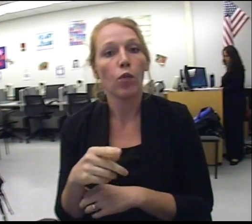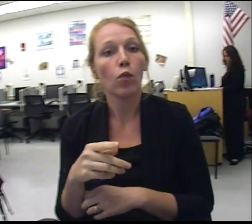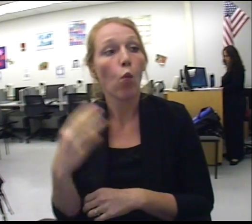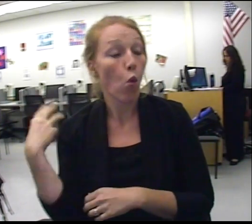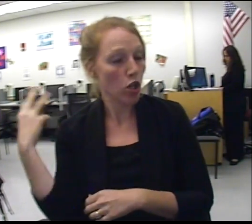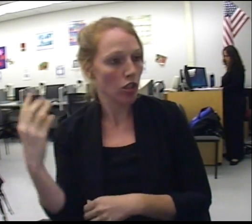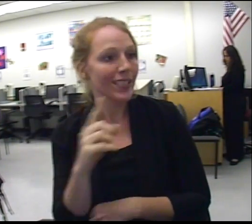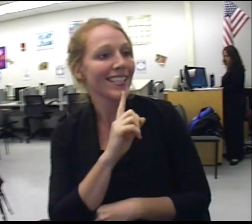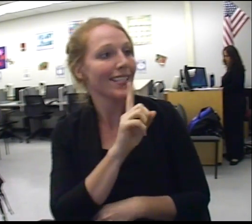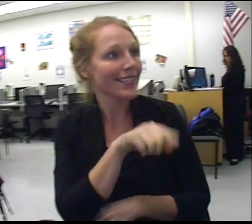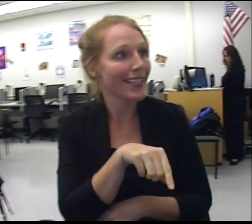to the fort